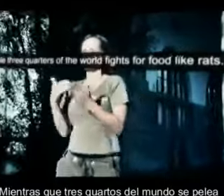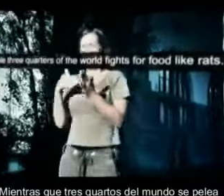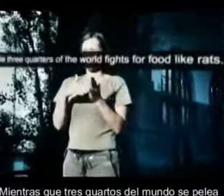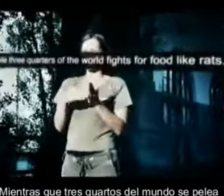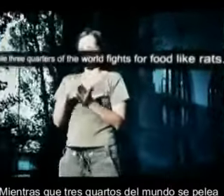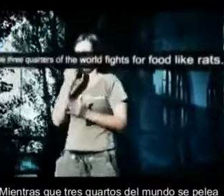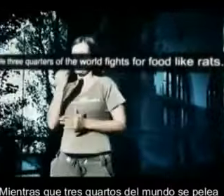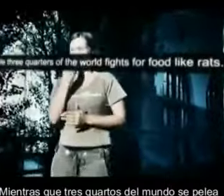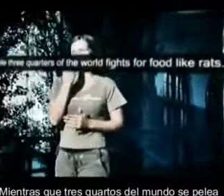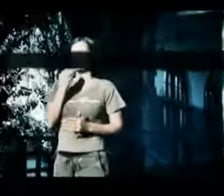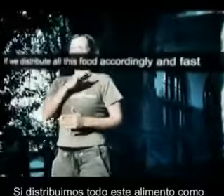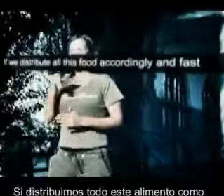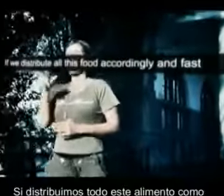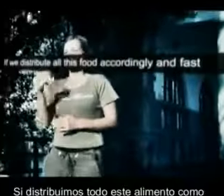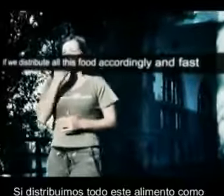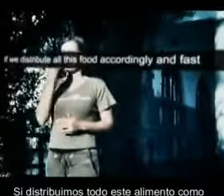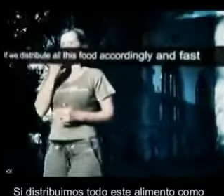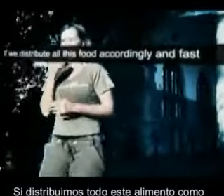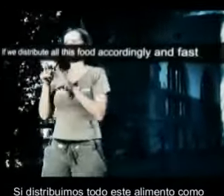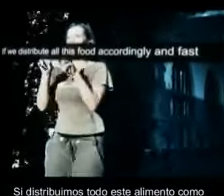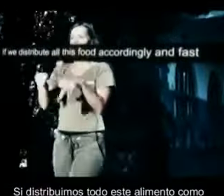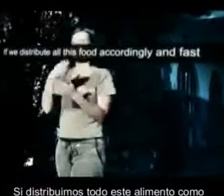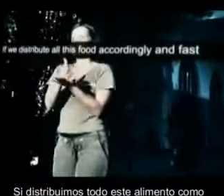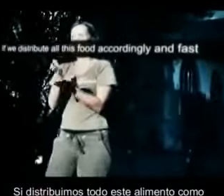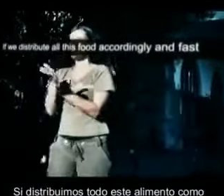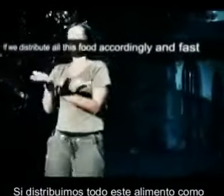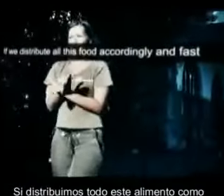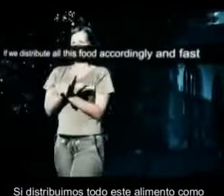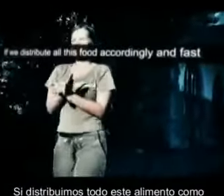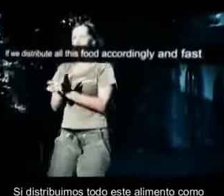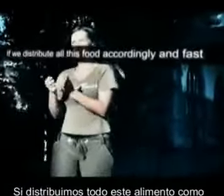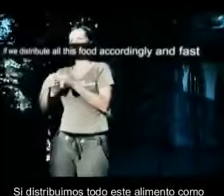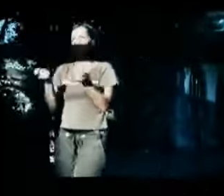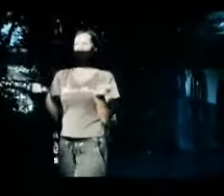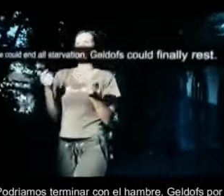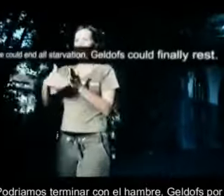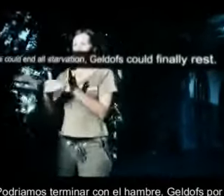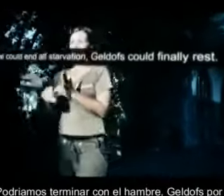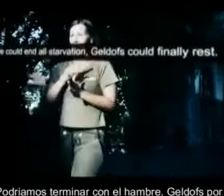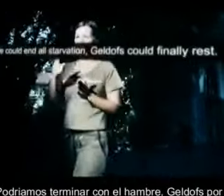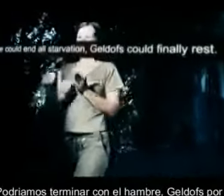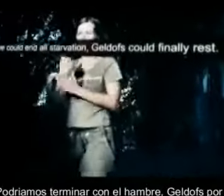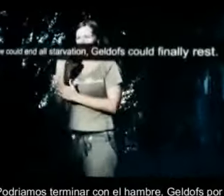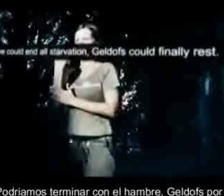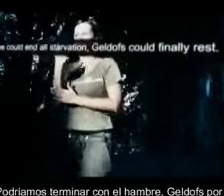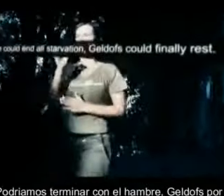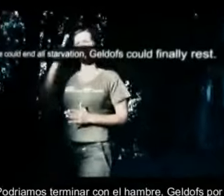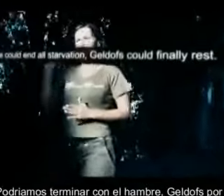like rats. If we distribute all this food accordingly and fast, we could end all starvation, guild dogs